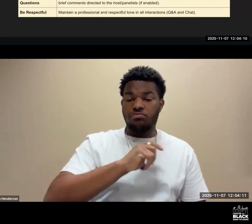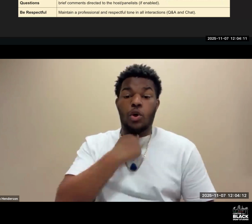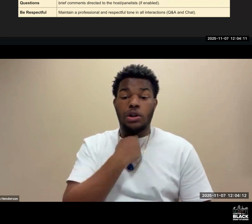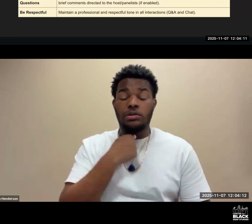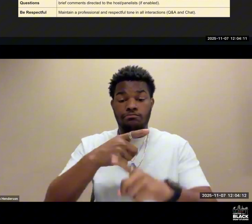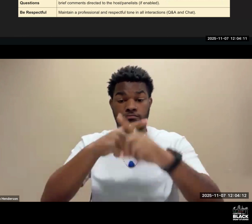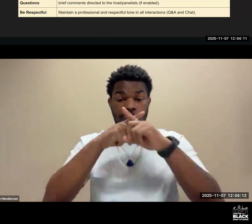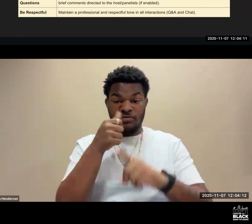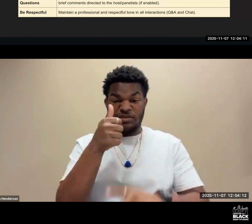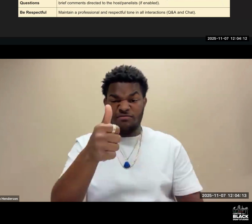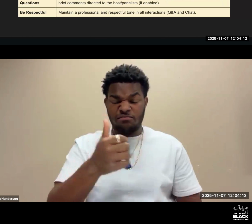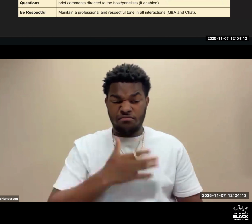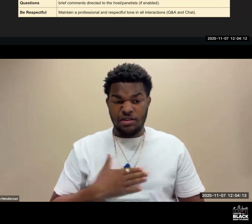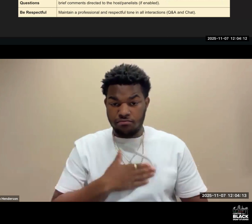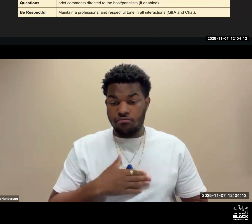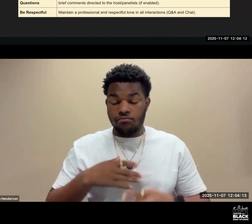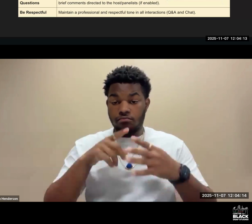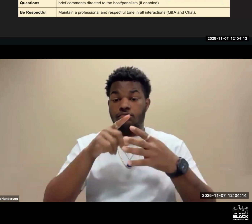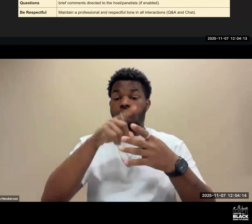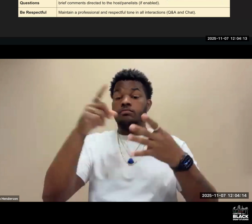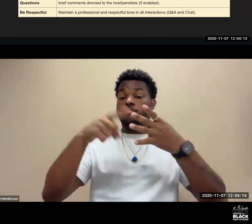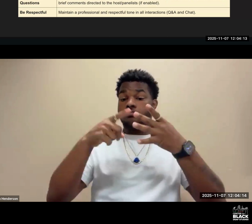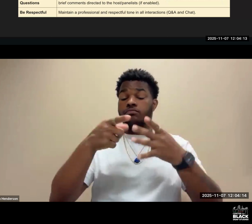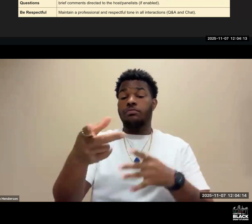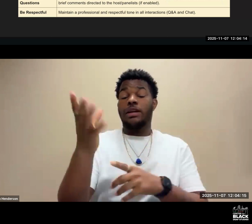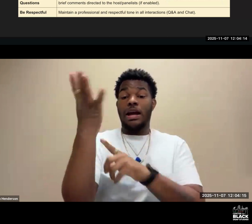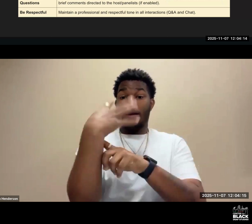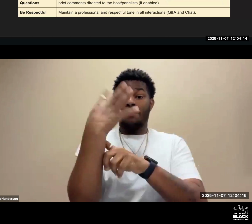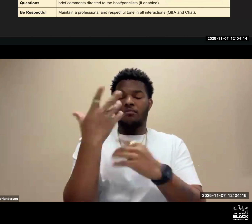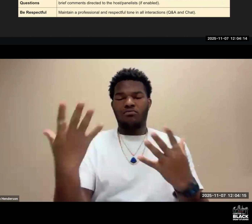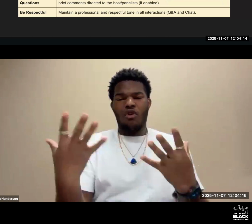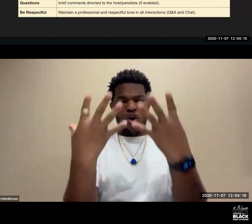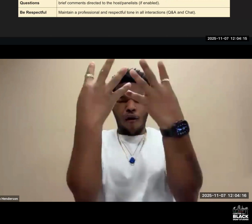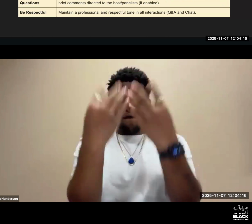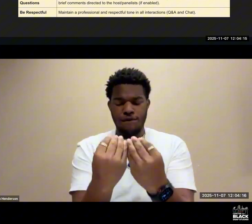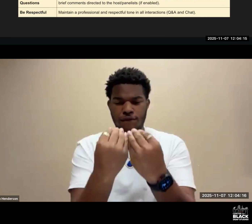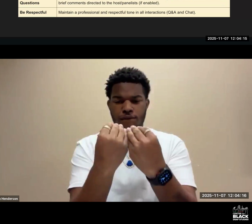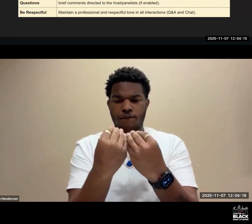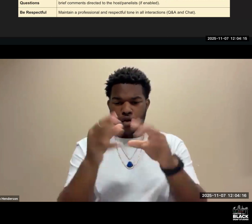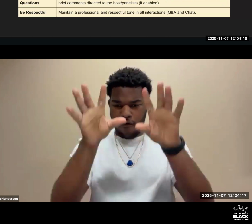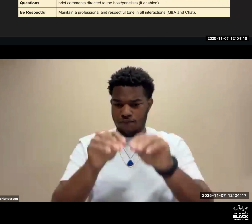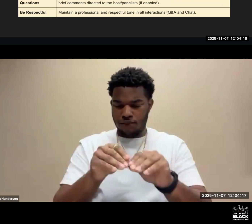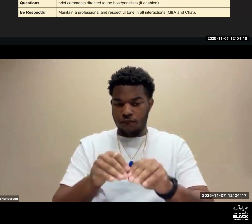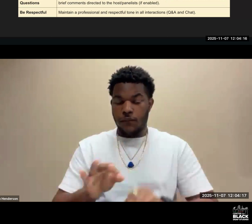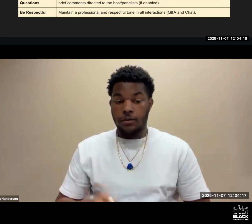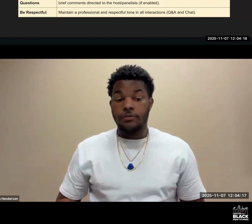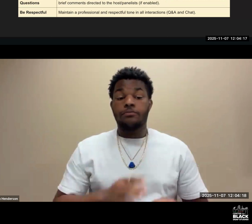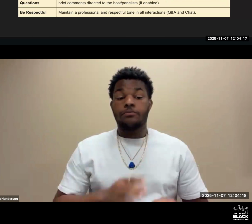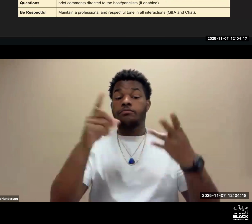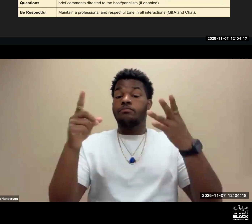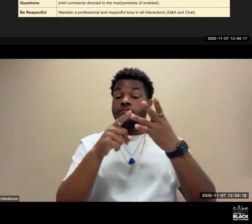do ask that you keep muted. Secondly, please keep your video